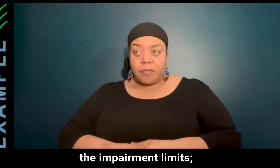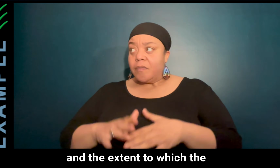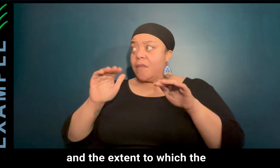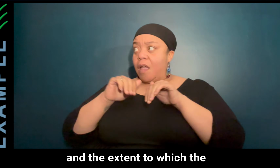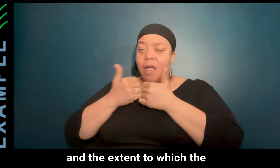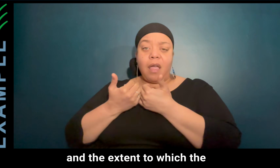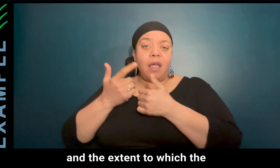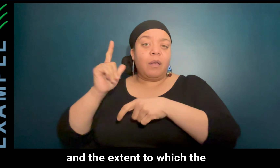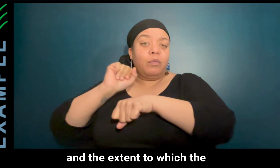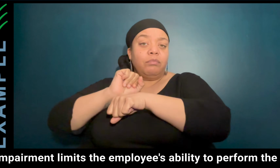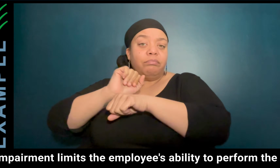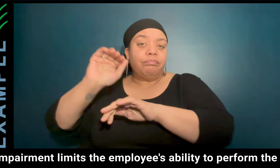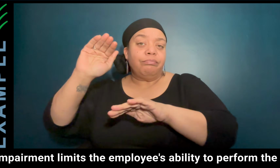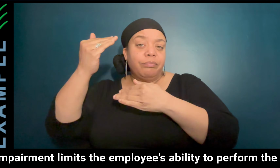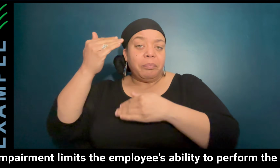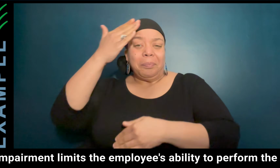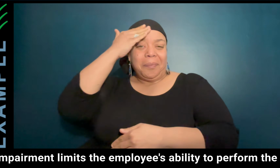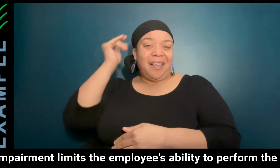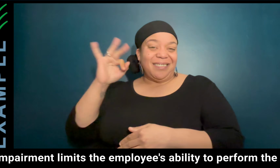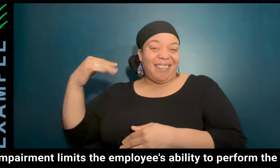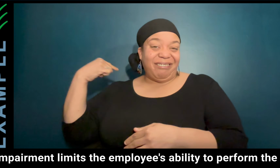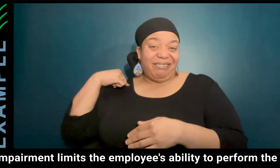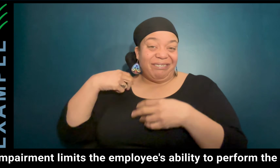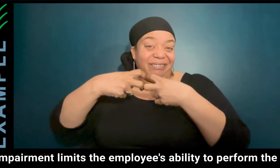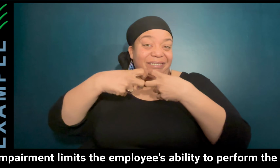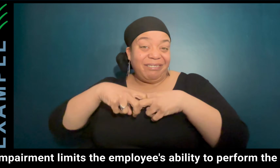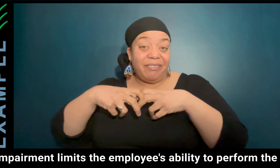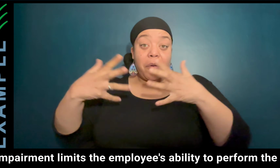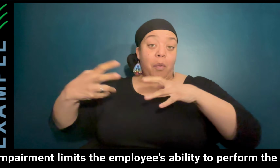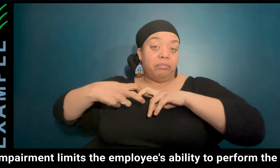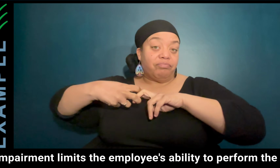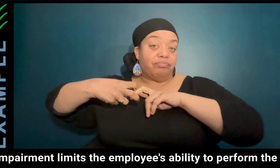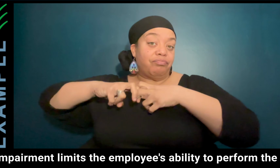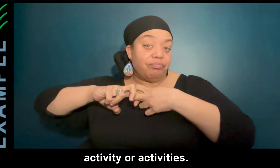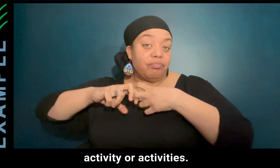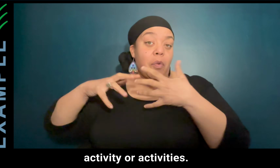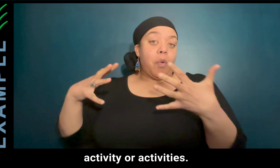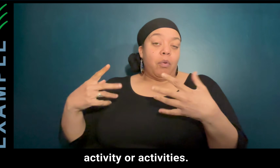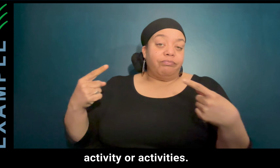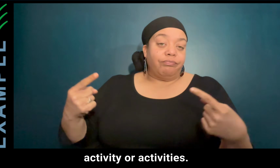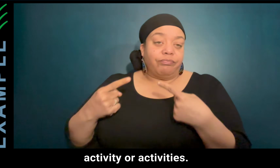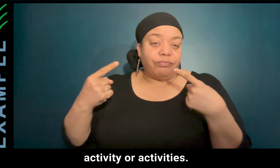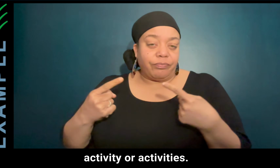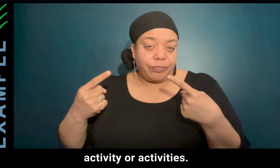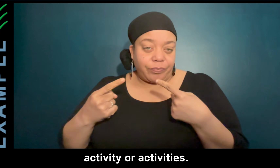And the extent to which the impairment limits the employee's ability to perform the activity or activities.